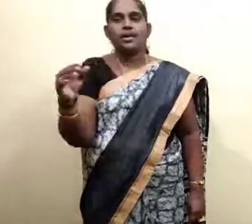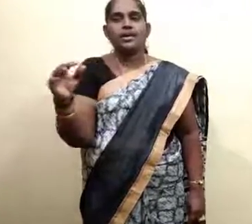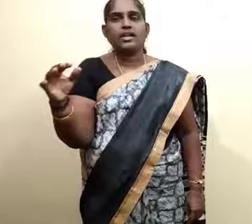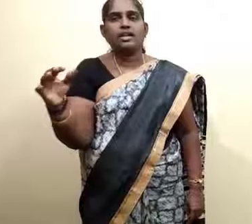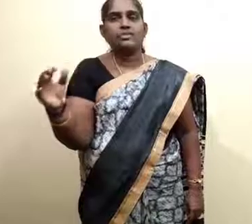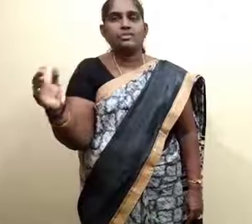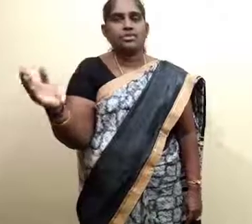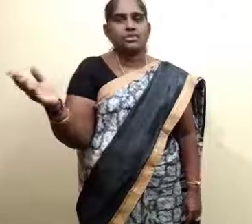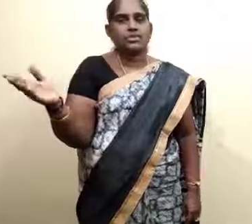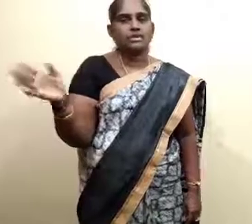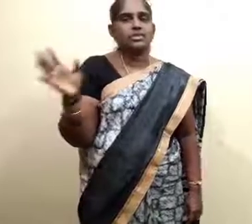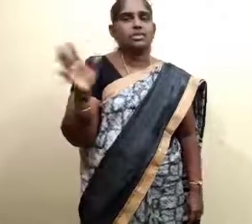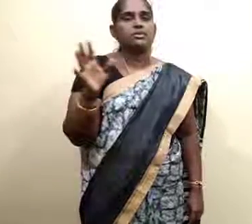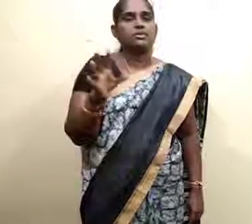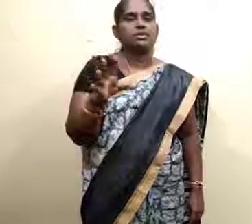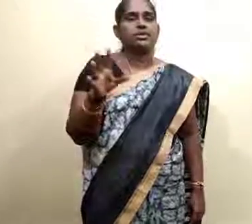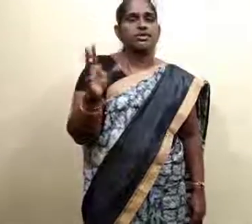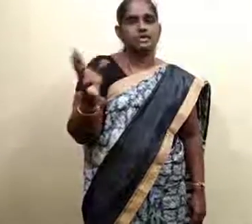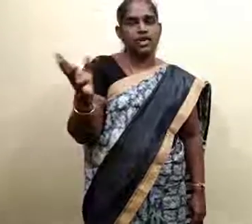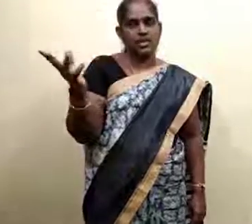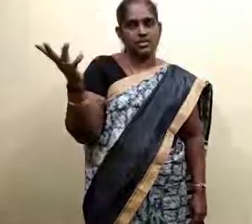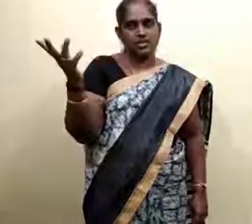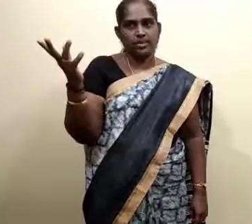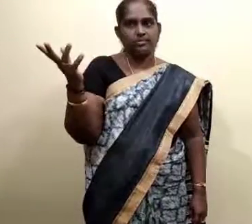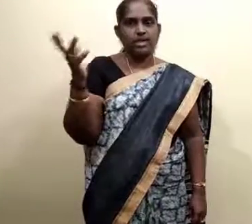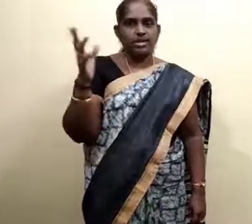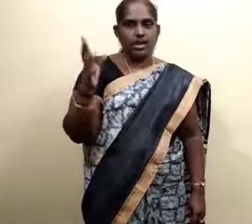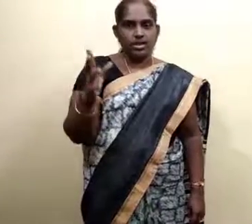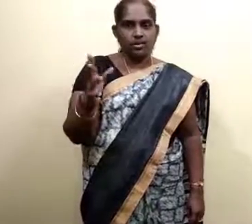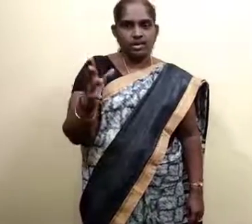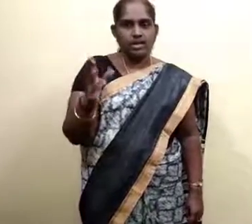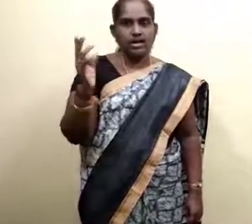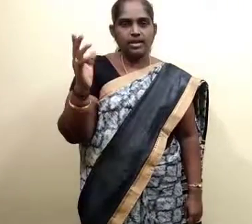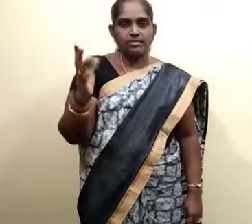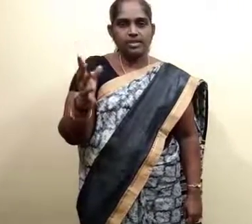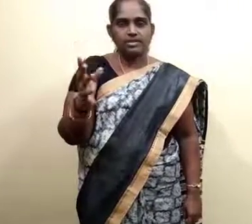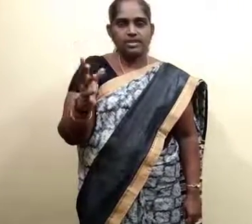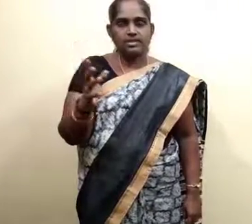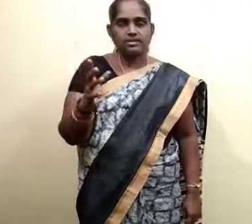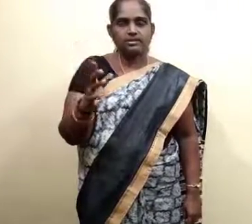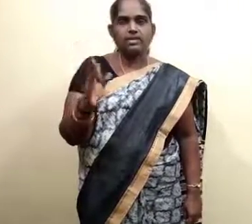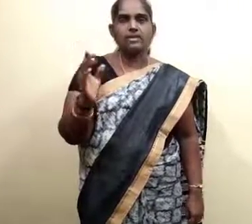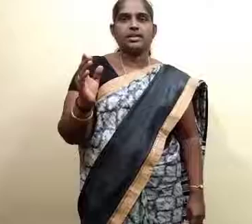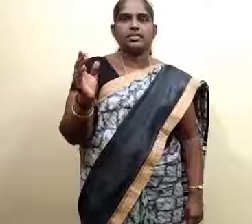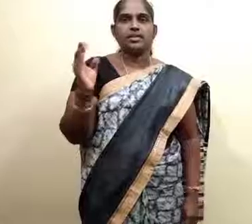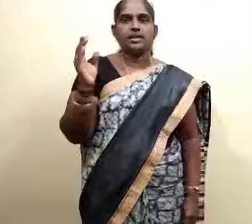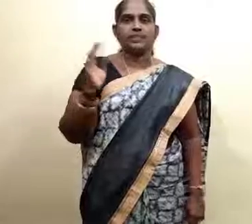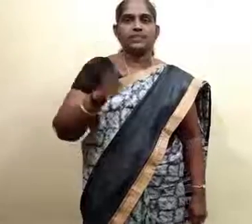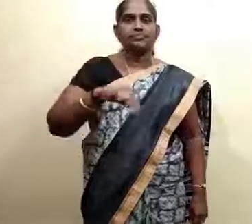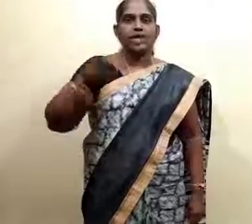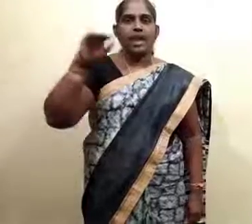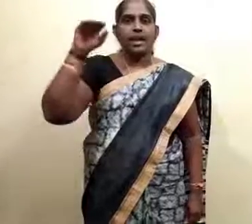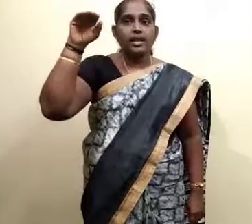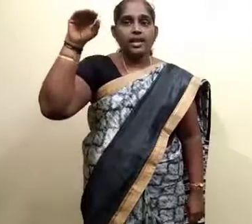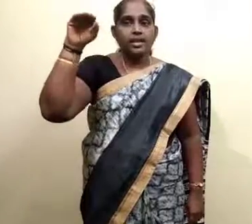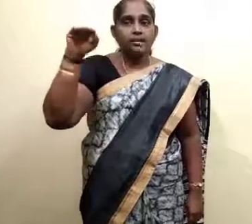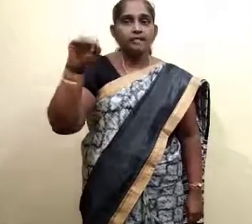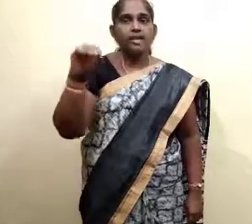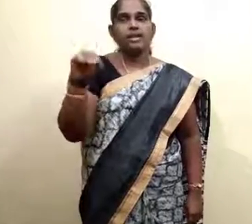required infrastructure for textiles. Required infrastructure for textiles. And